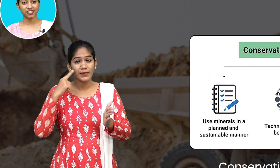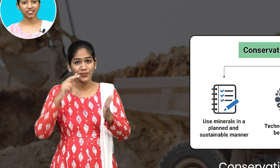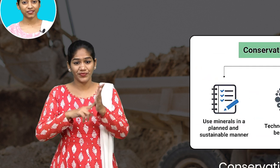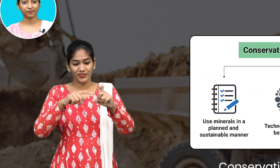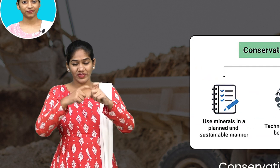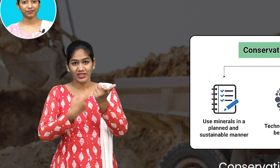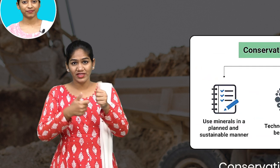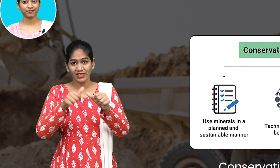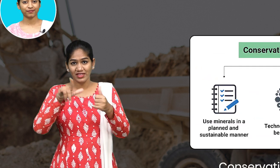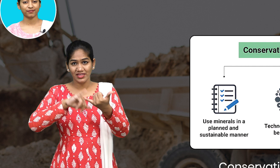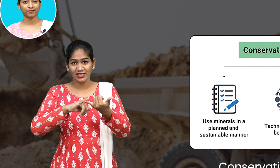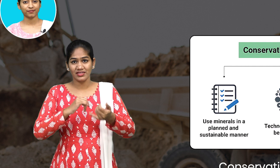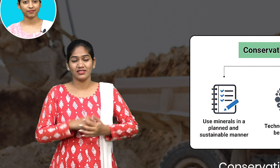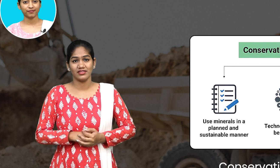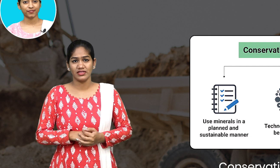Minerals